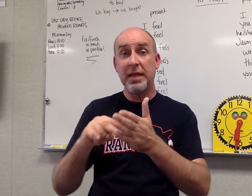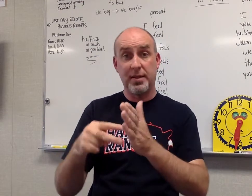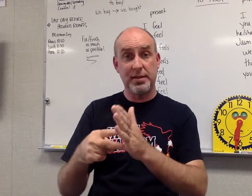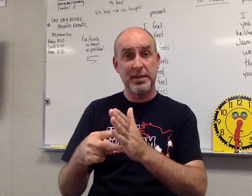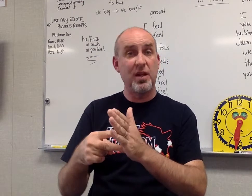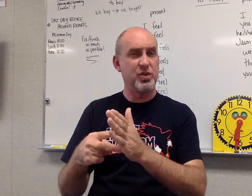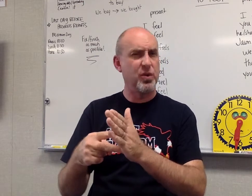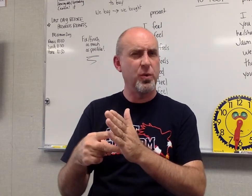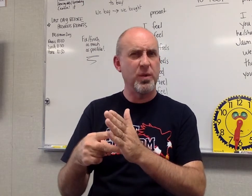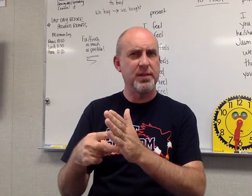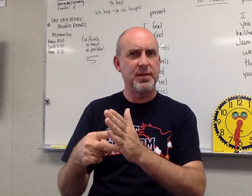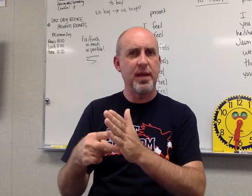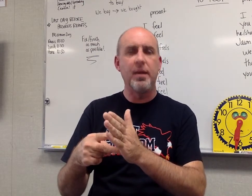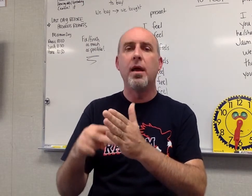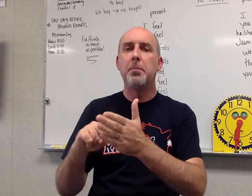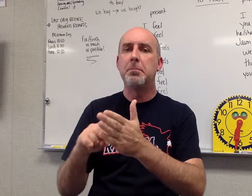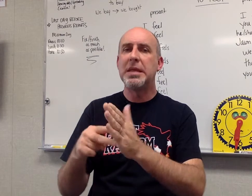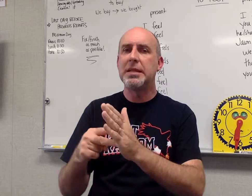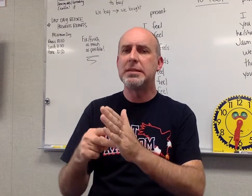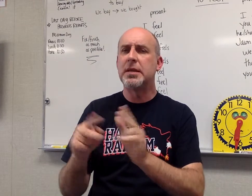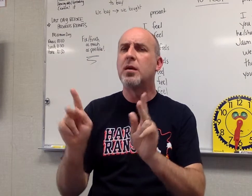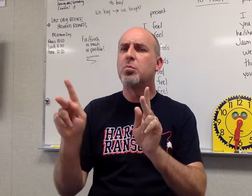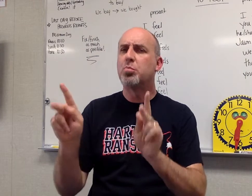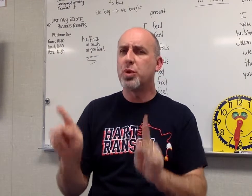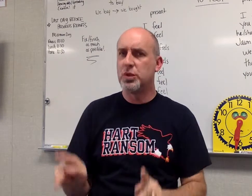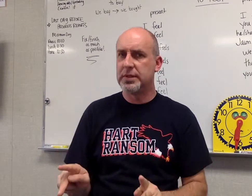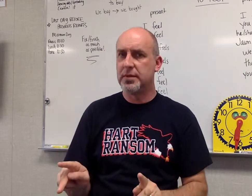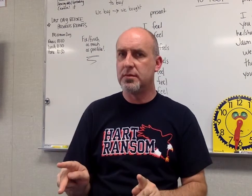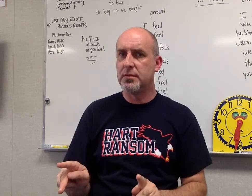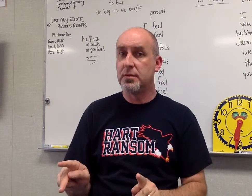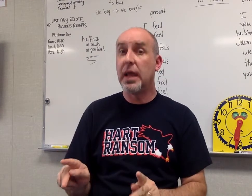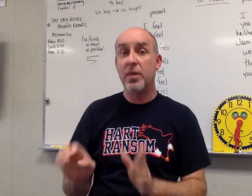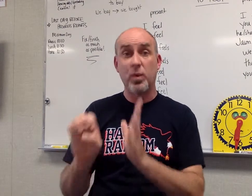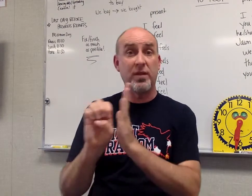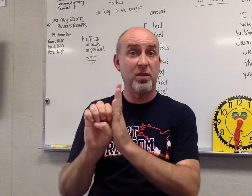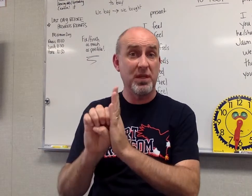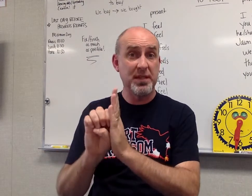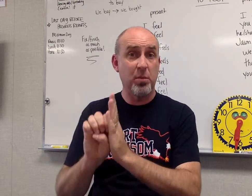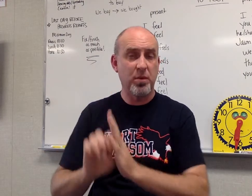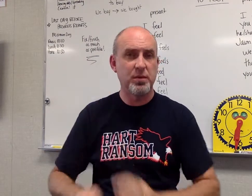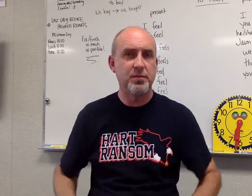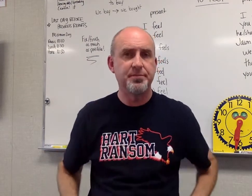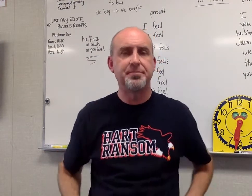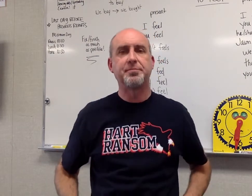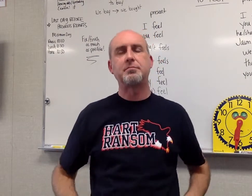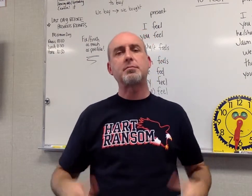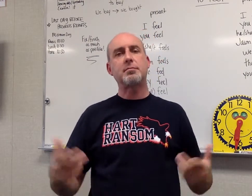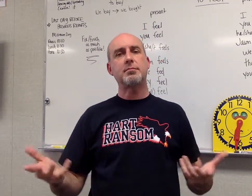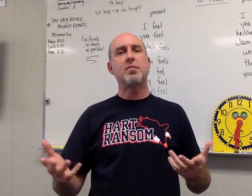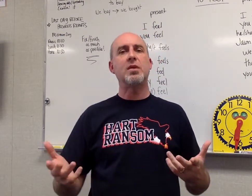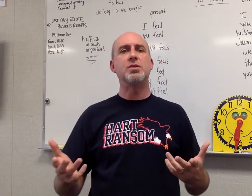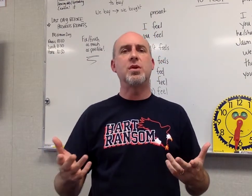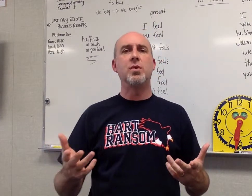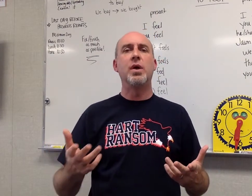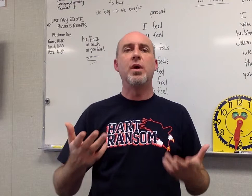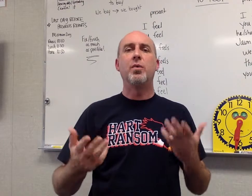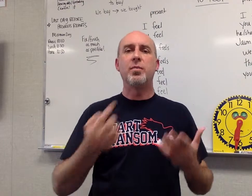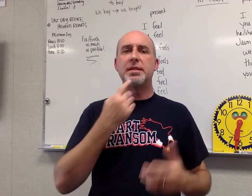means, and I'll show you this sign, means person. And then we'll give them examples. So we might